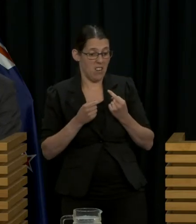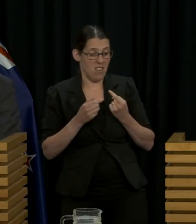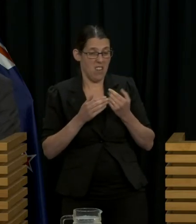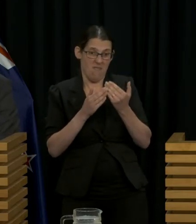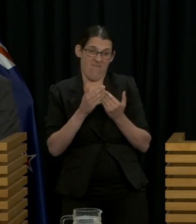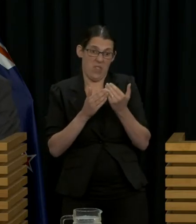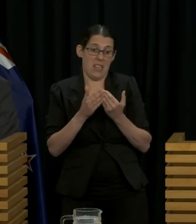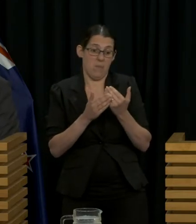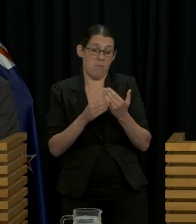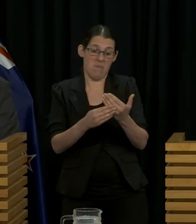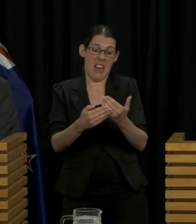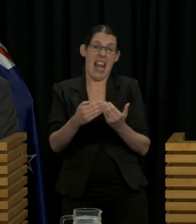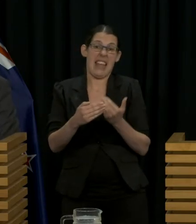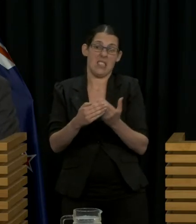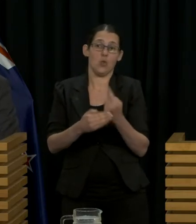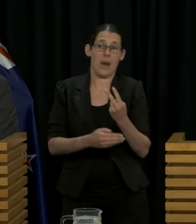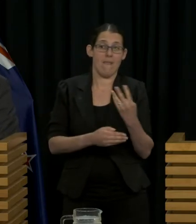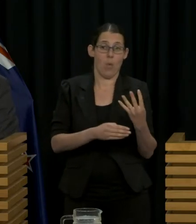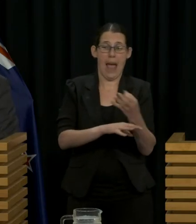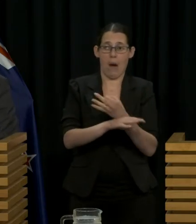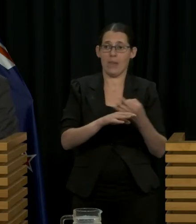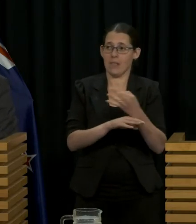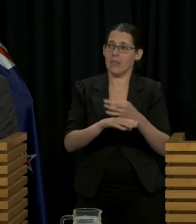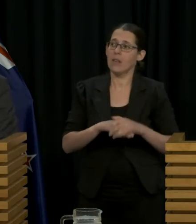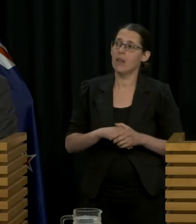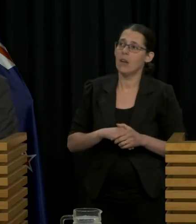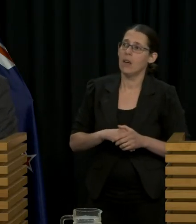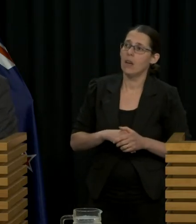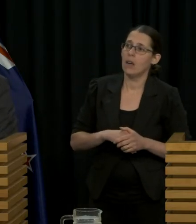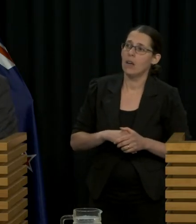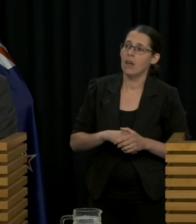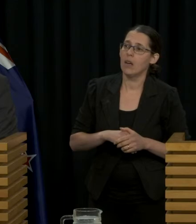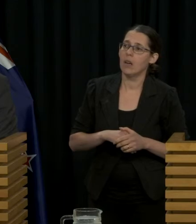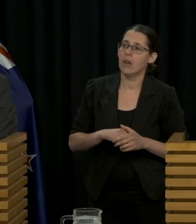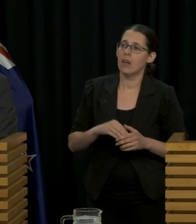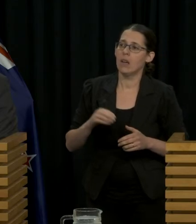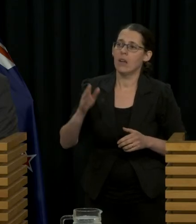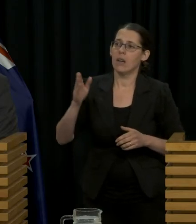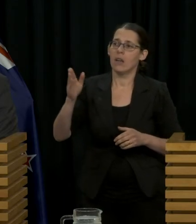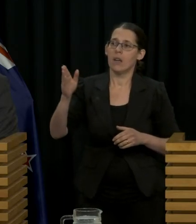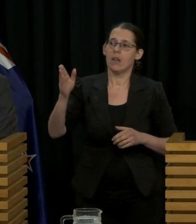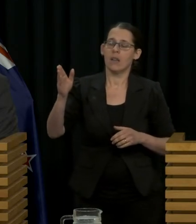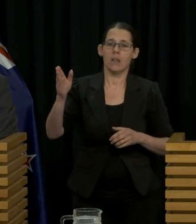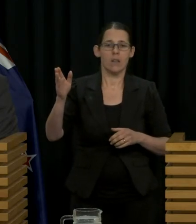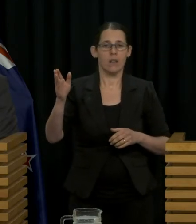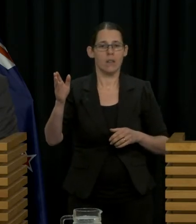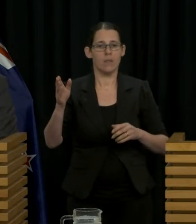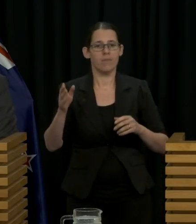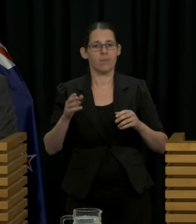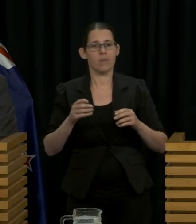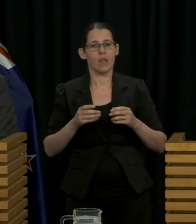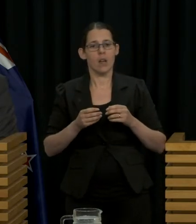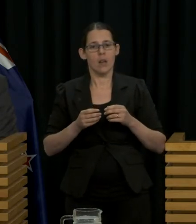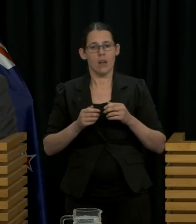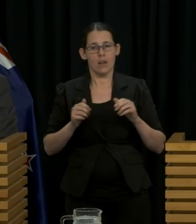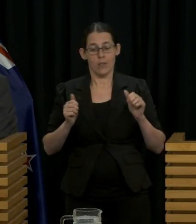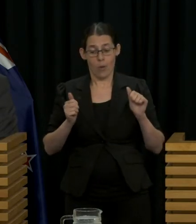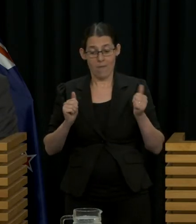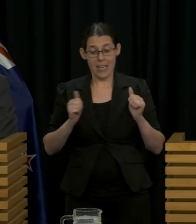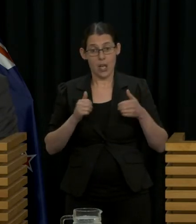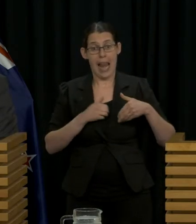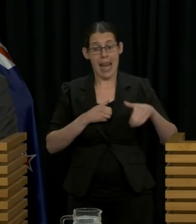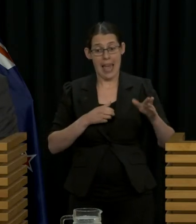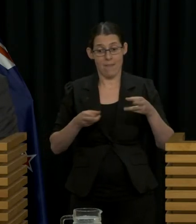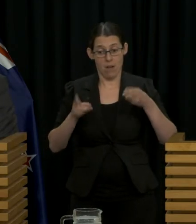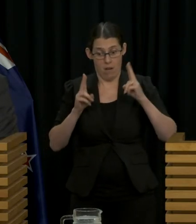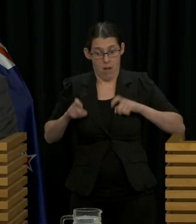into the possibility of post-isolation testing or post-isolation self-isolation? Yeah, that's, as I indicated, our post-stay measures are one of the